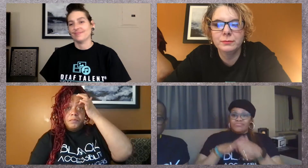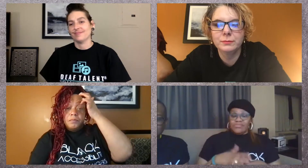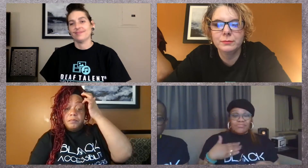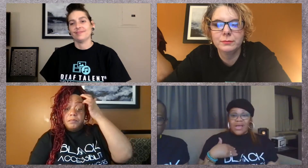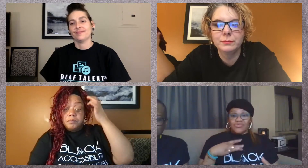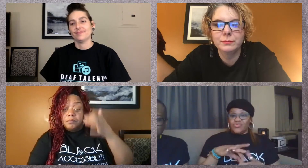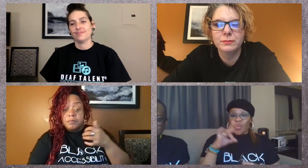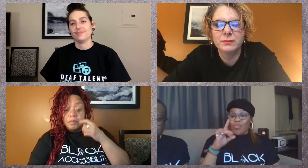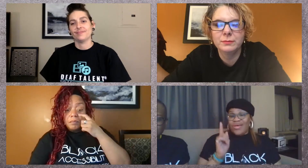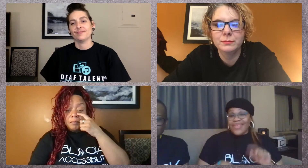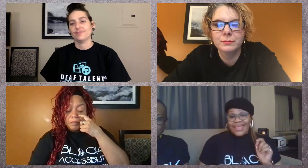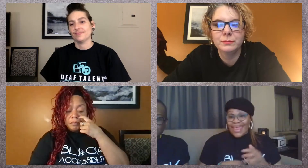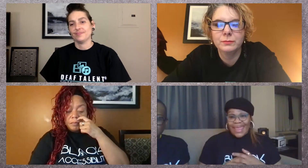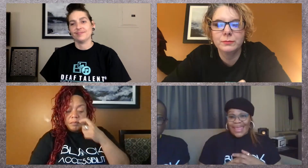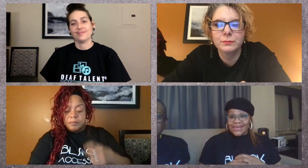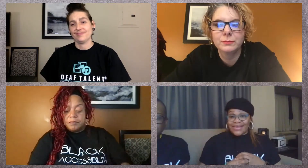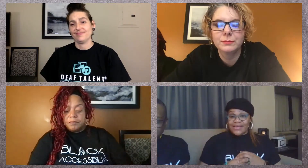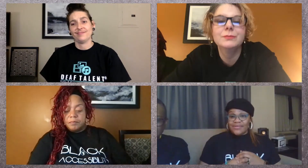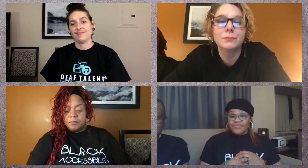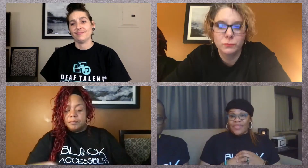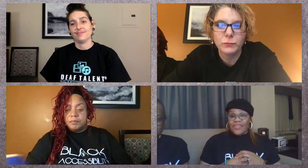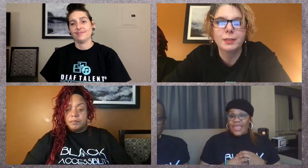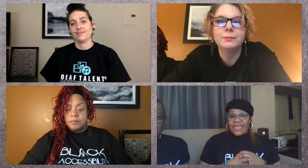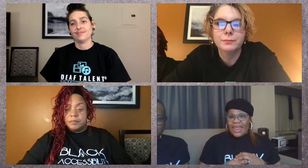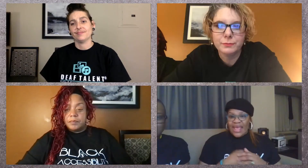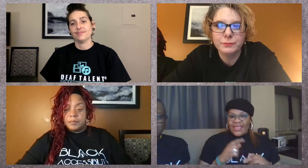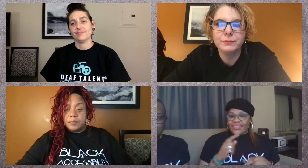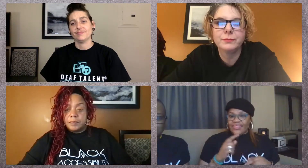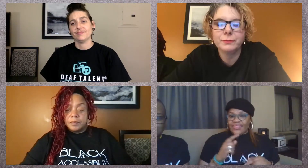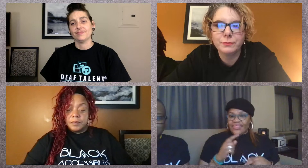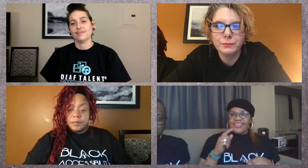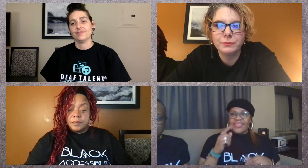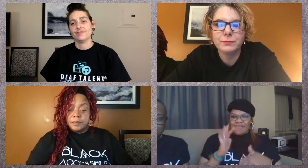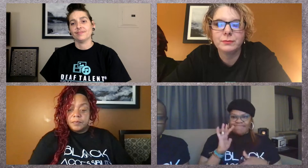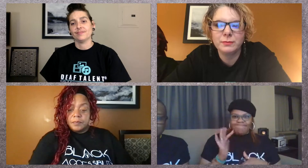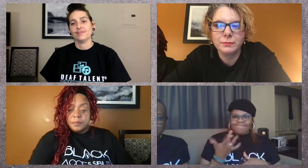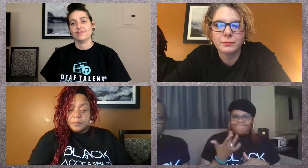Hollywood can't steal my spirit, though. They can't.